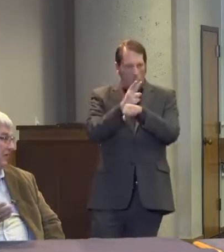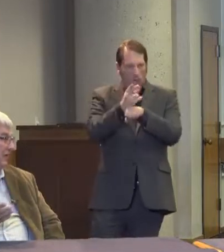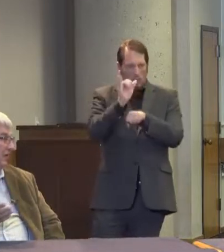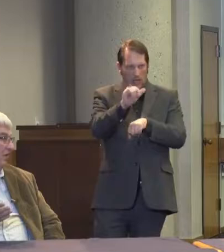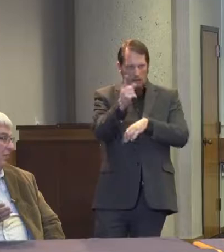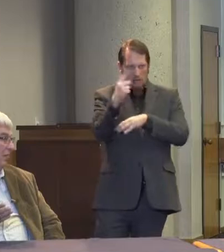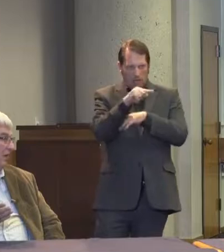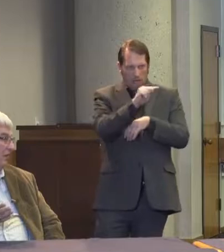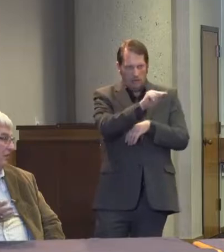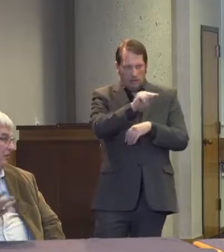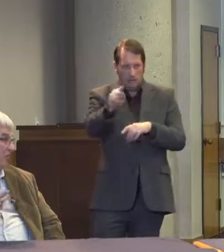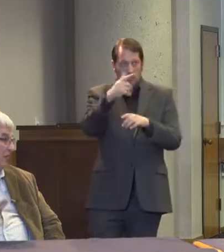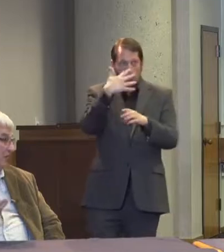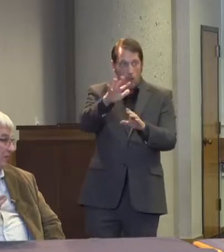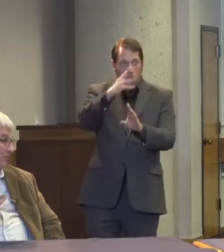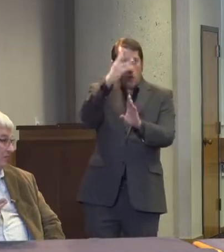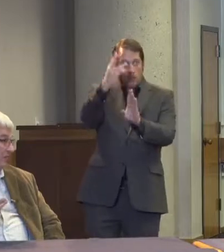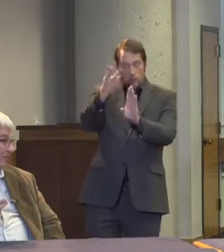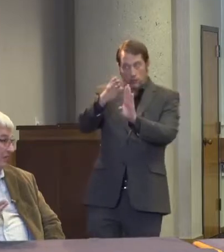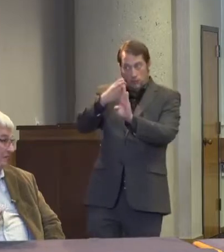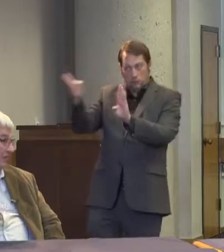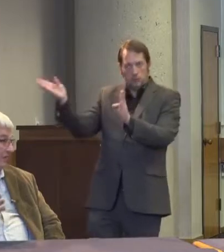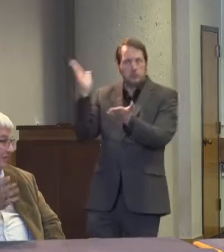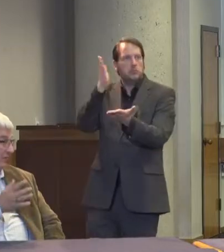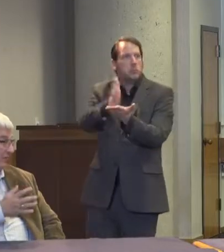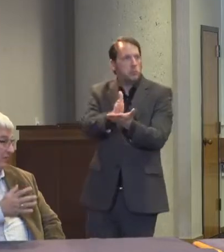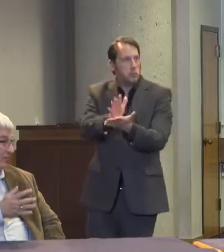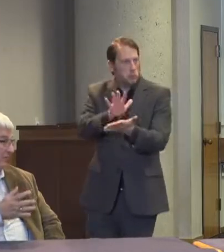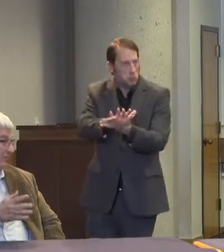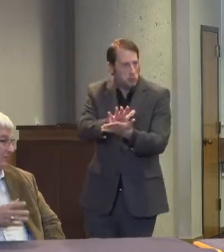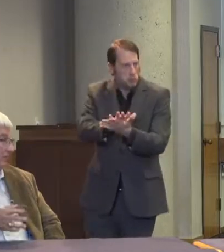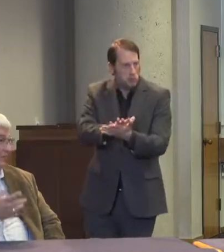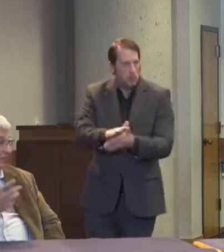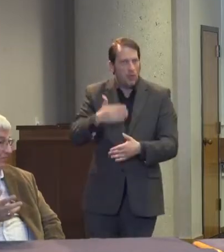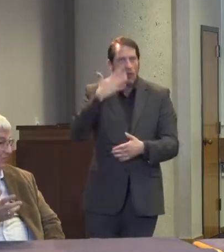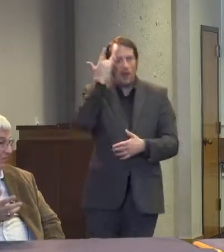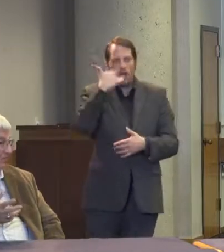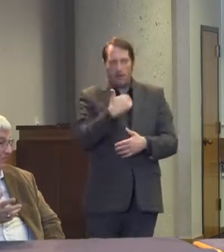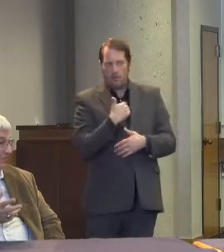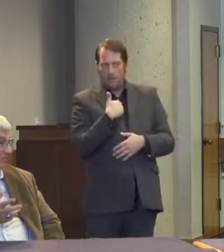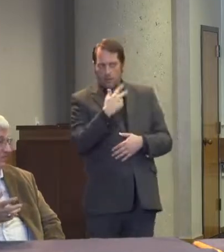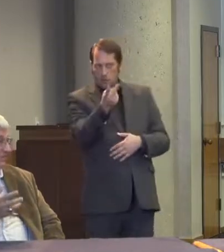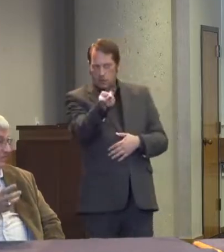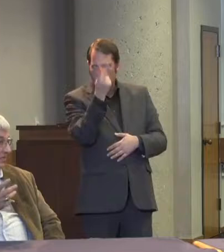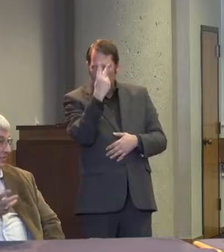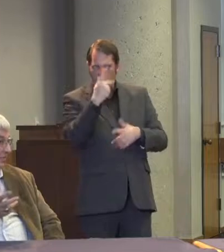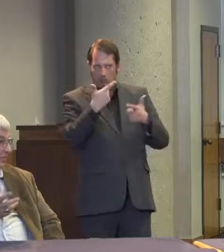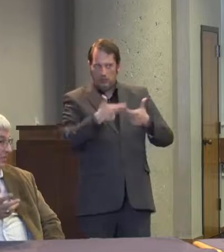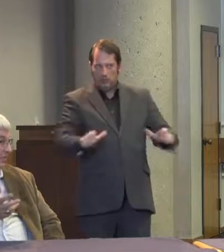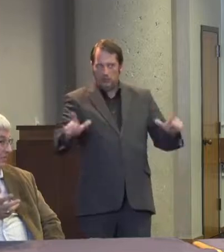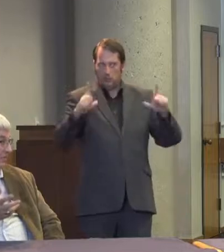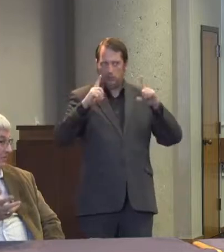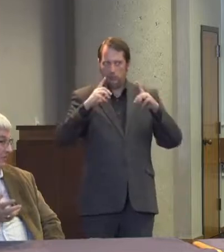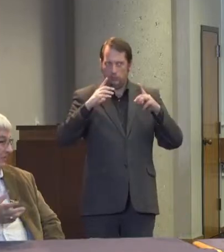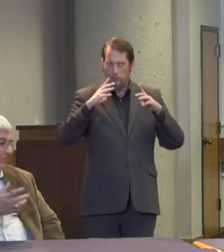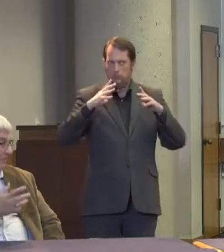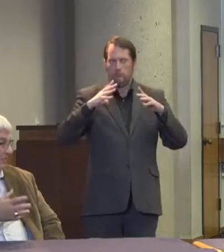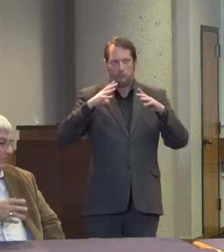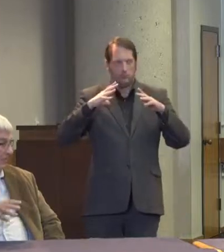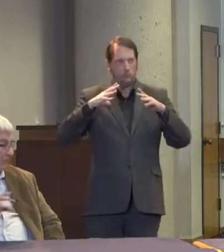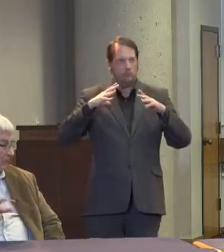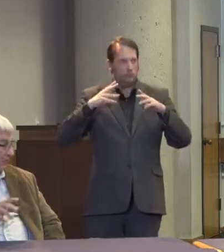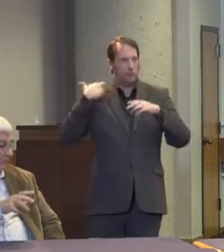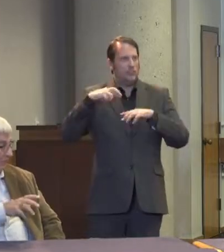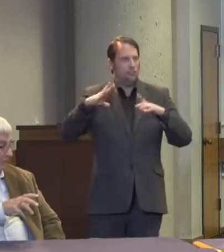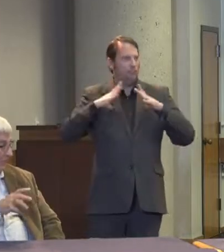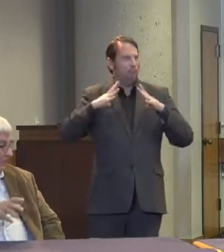Wednesday. There are two big religious holidays that happen at the end of next week. One of them starts at sundown on Wednesday night, and